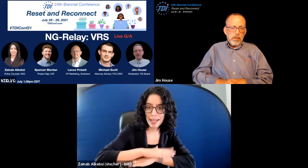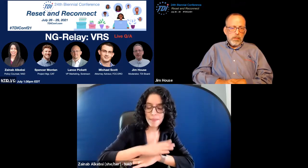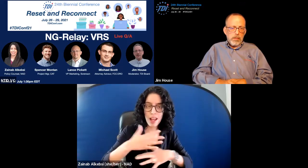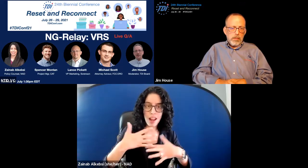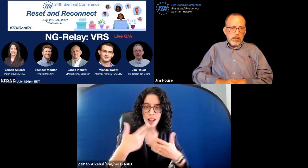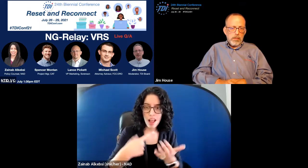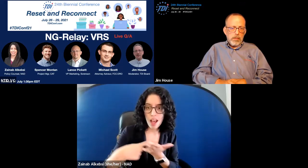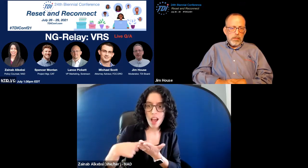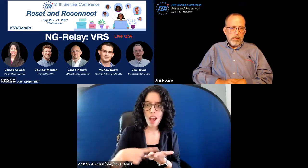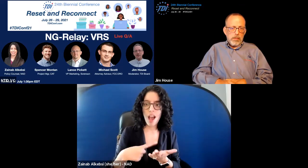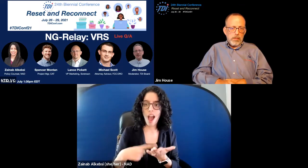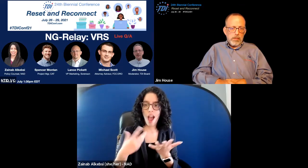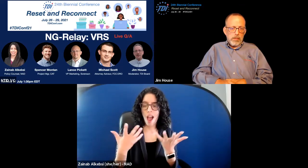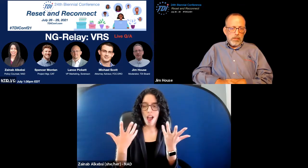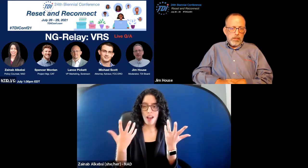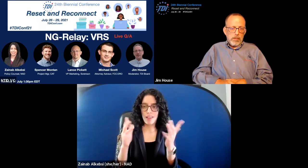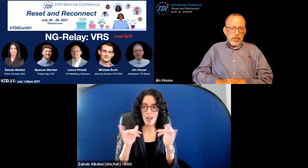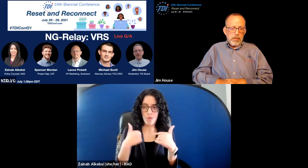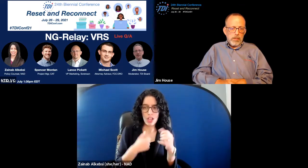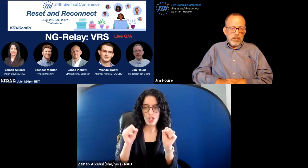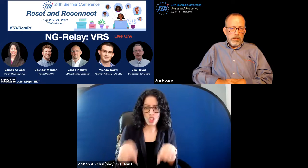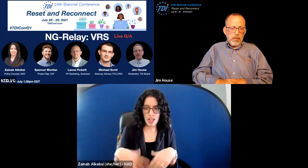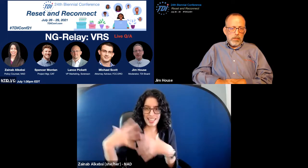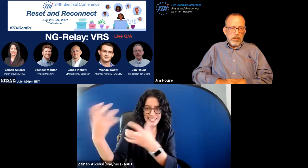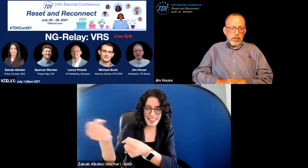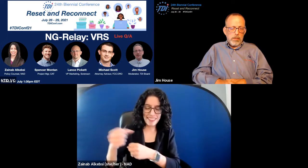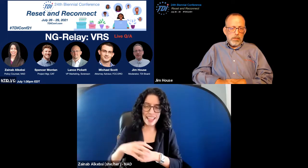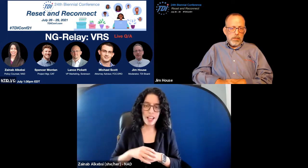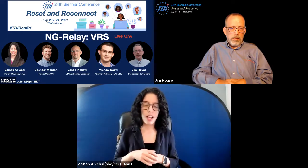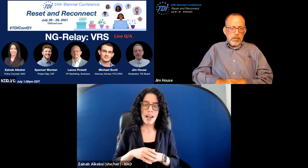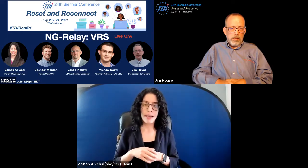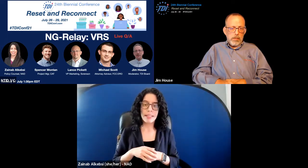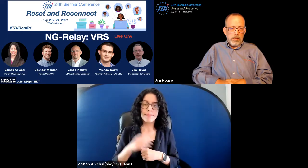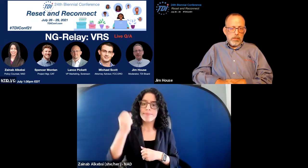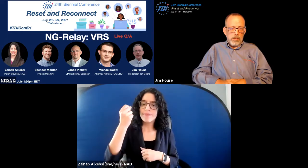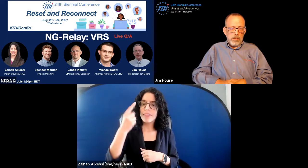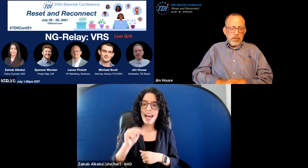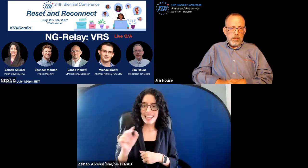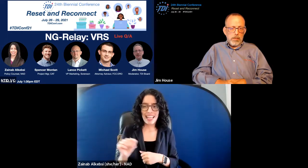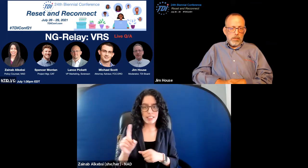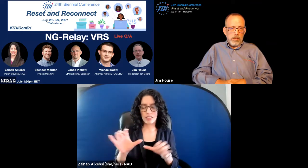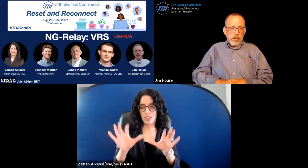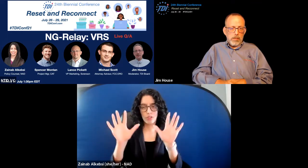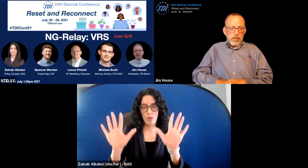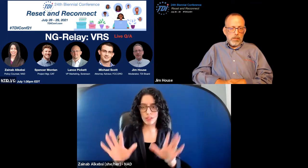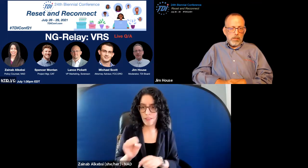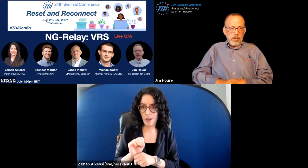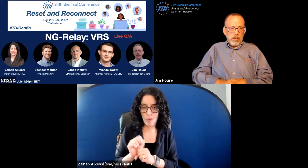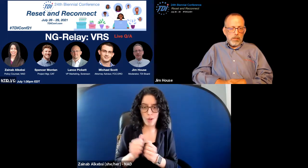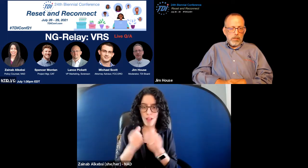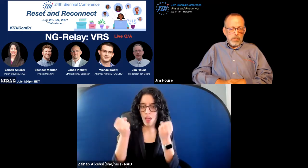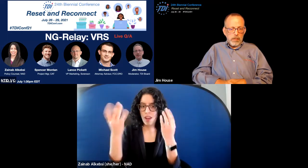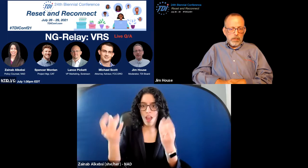you know, brought deaf people to the table and had this type of discussion, then I am sure we could make a lot of